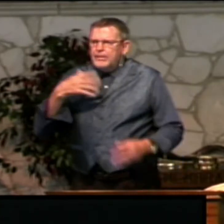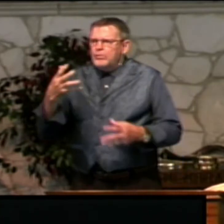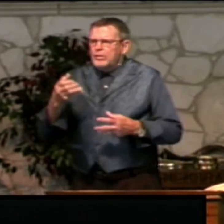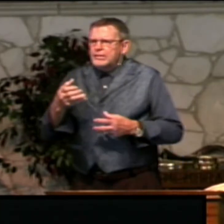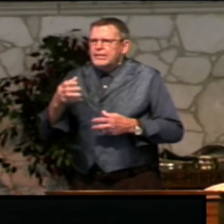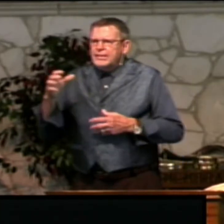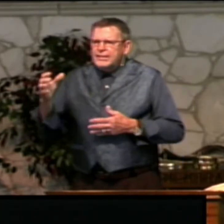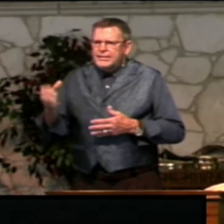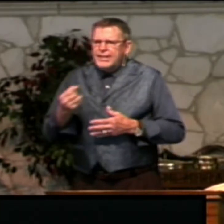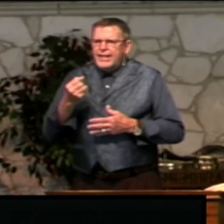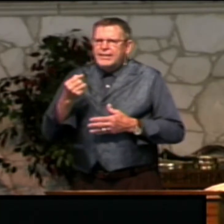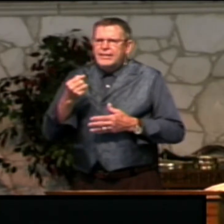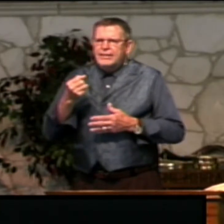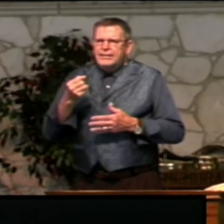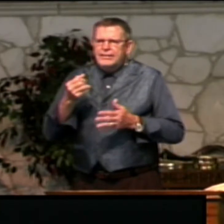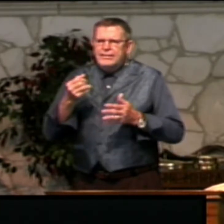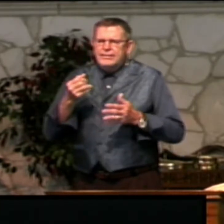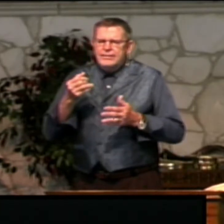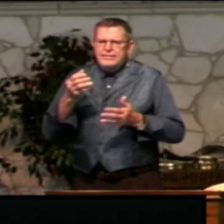I want to